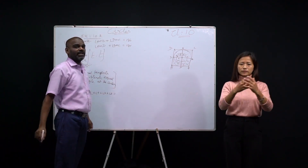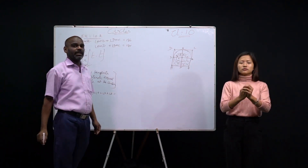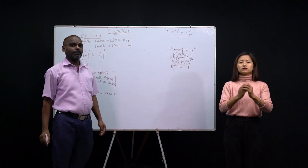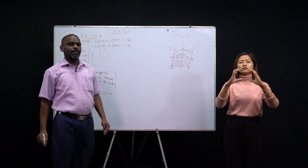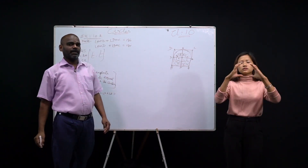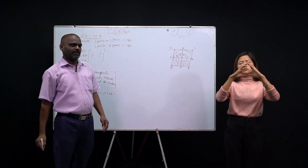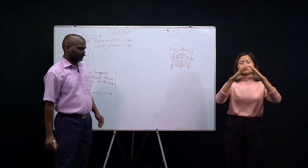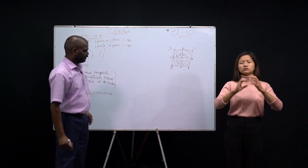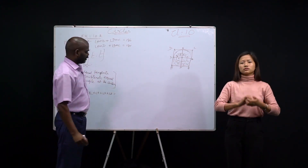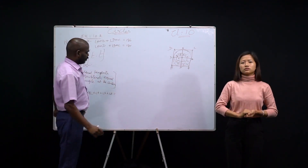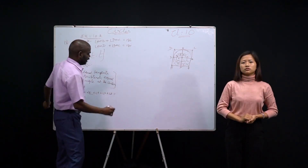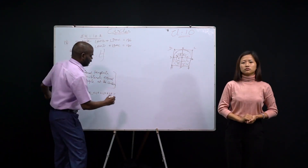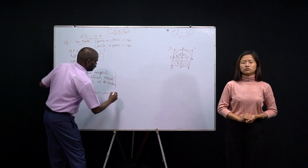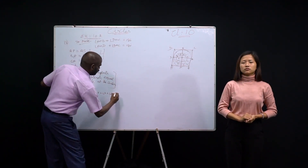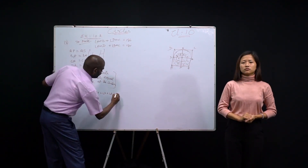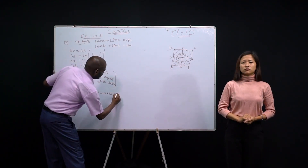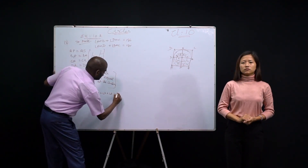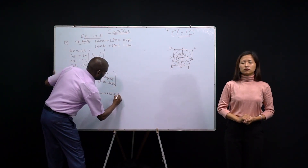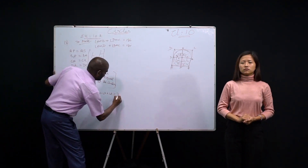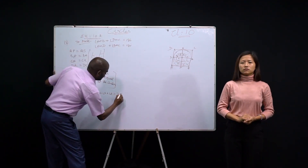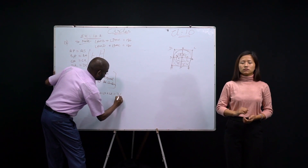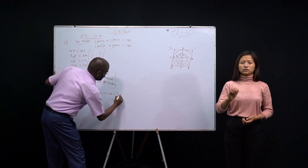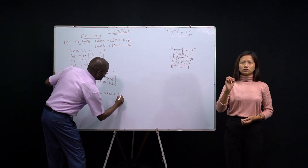how many degree? How many degree?